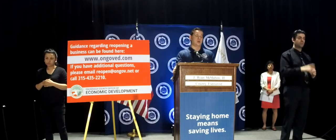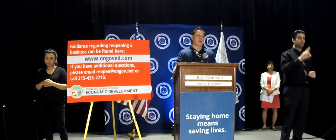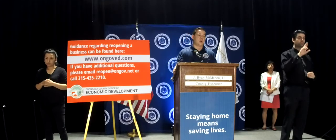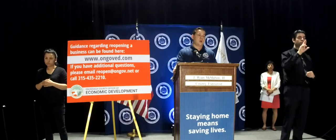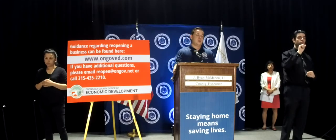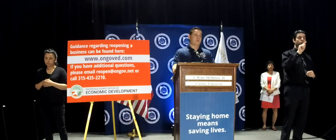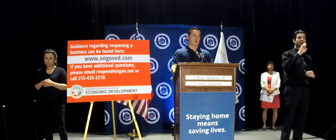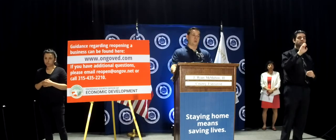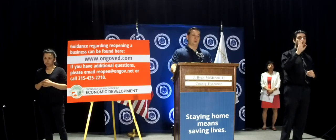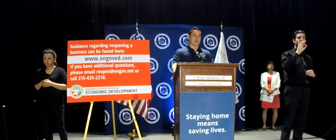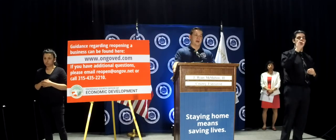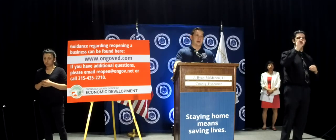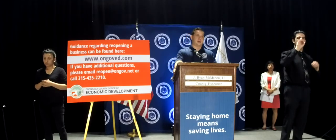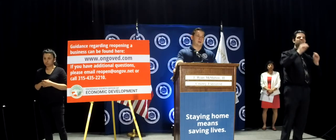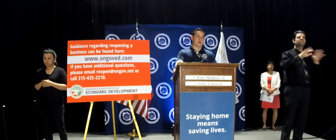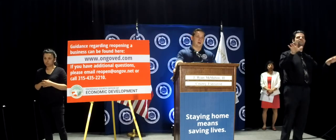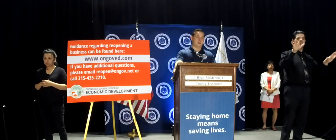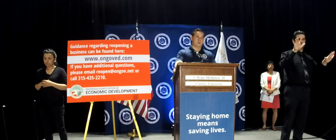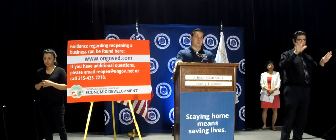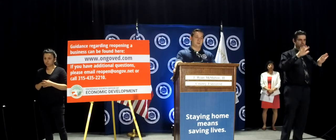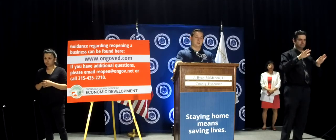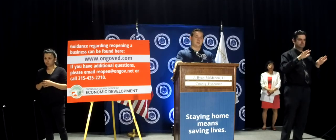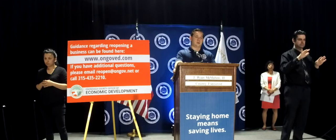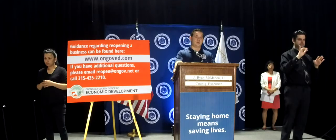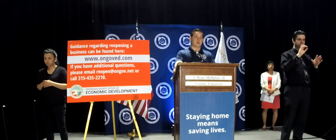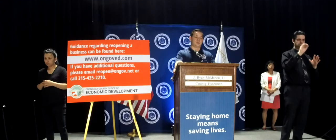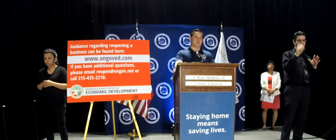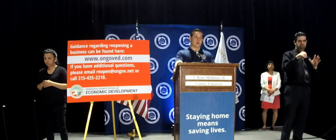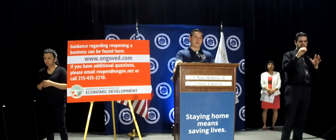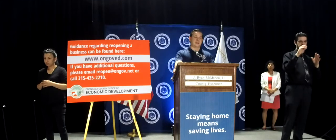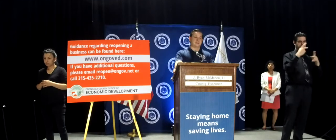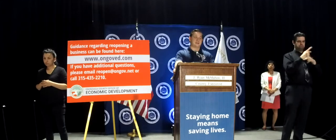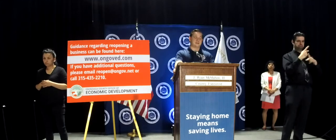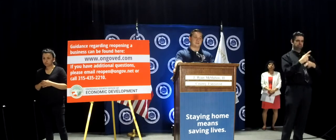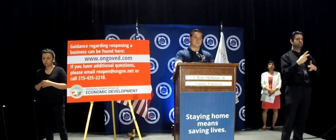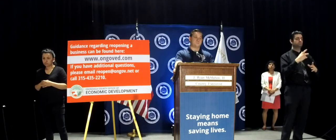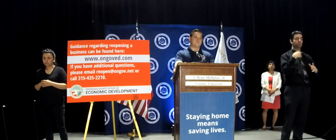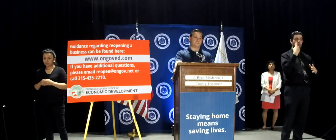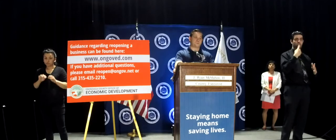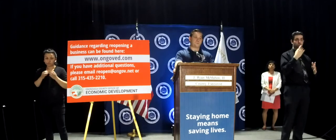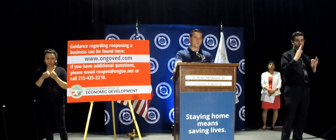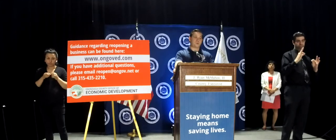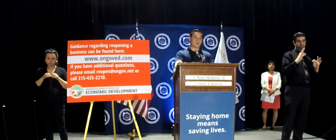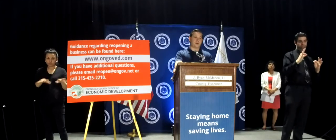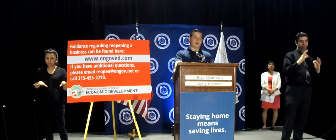changed. But when you look at the community spread cases,